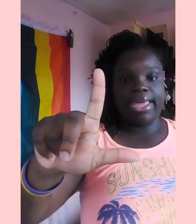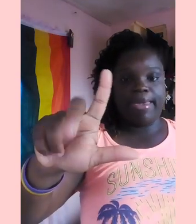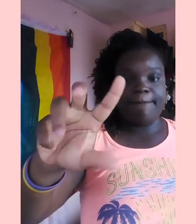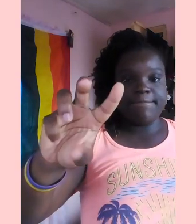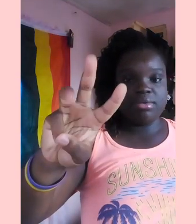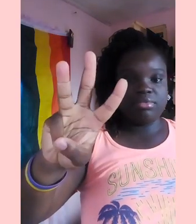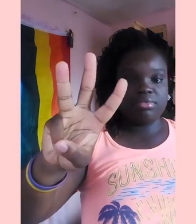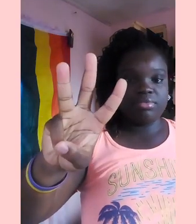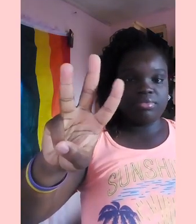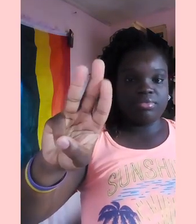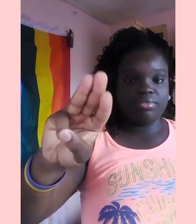M,